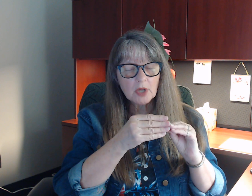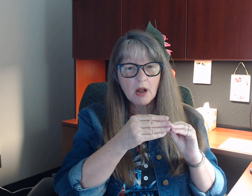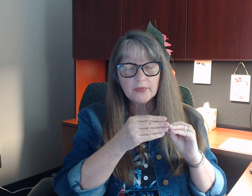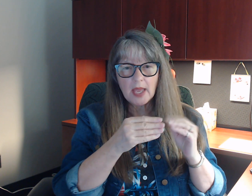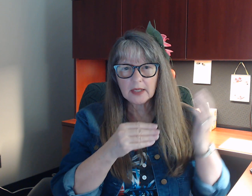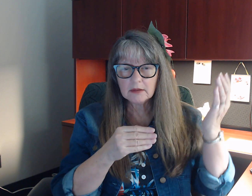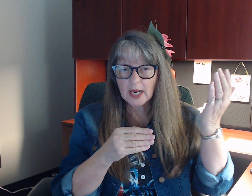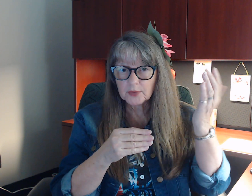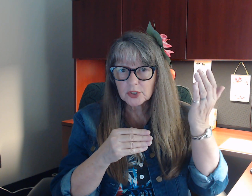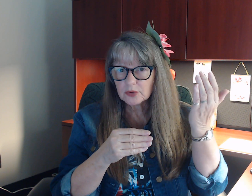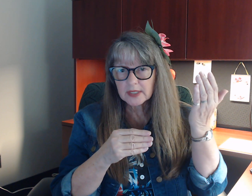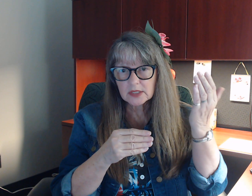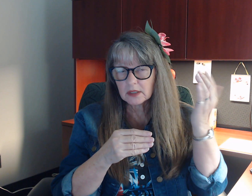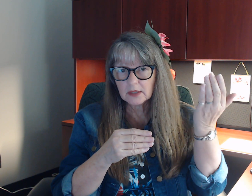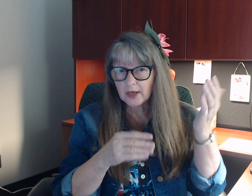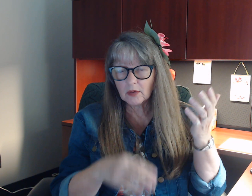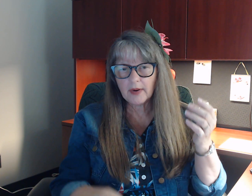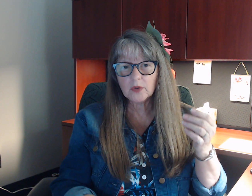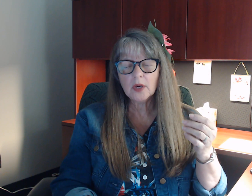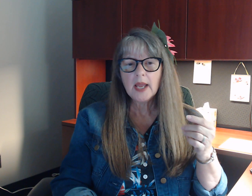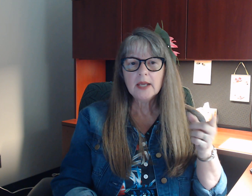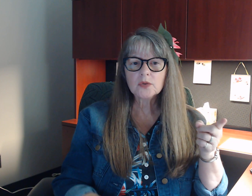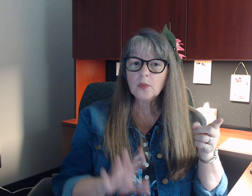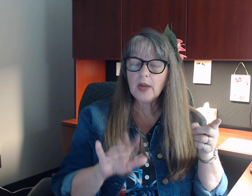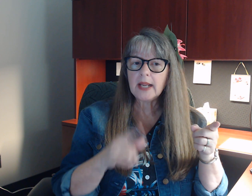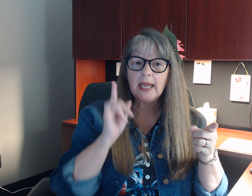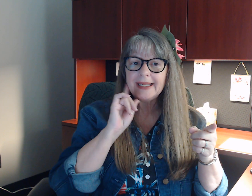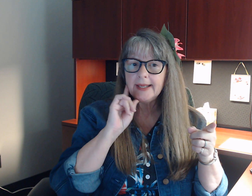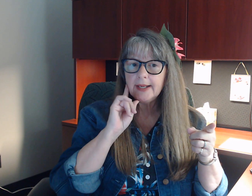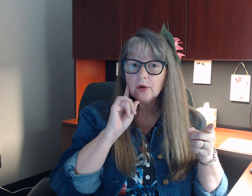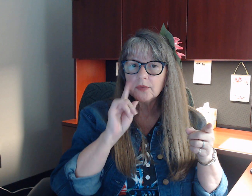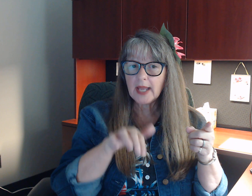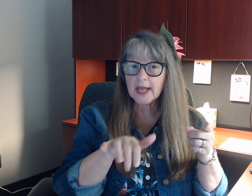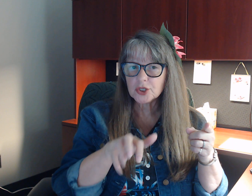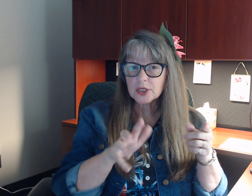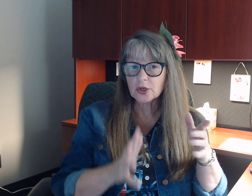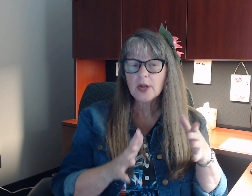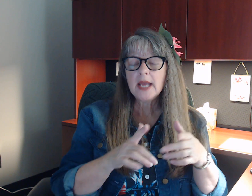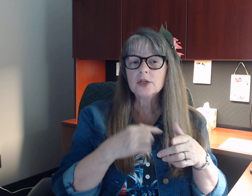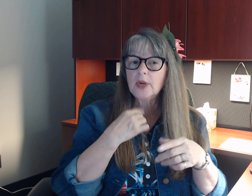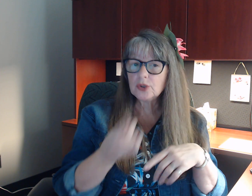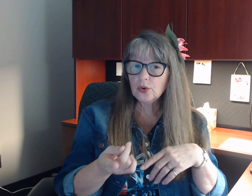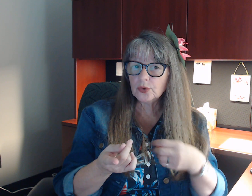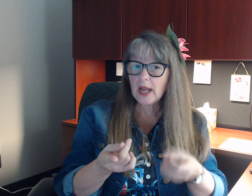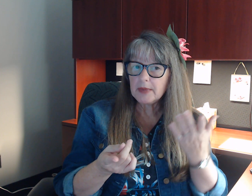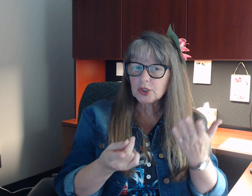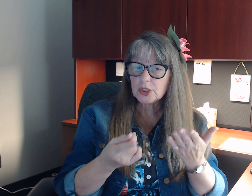on that cash register, I guess the glare or whatever. And so I could hear the cashier, and so I told her how much she